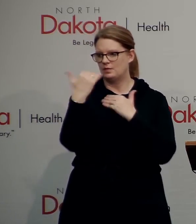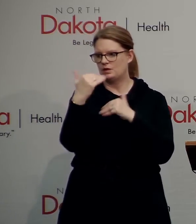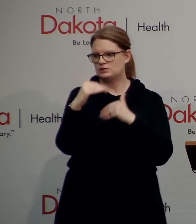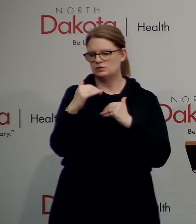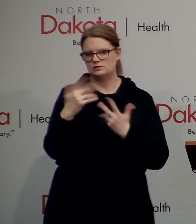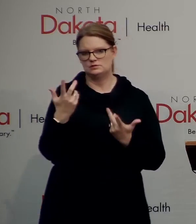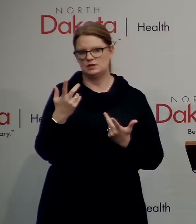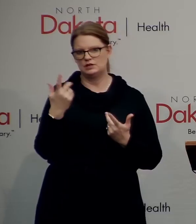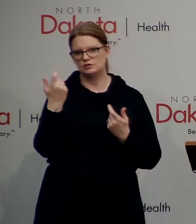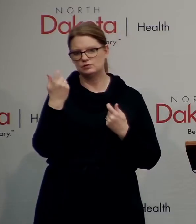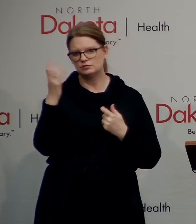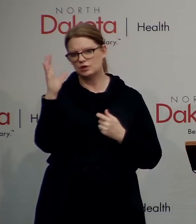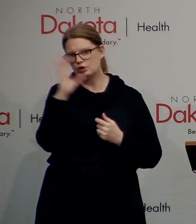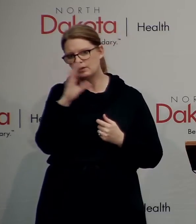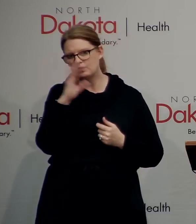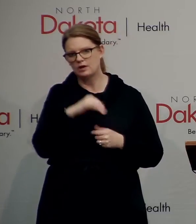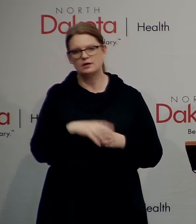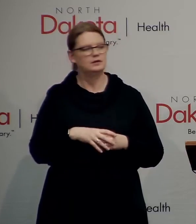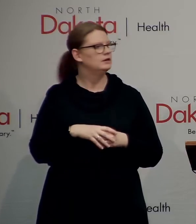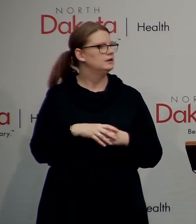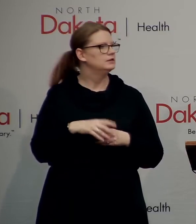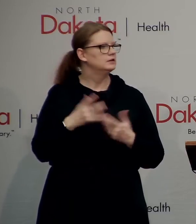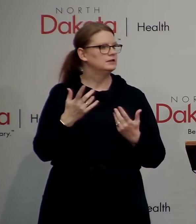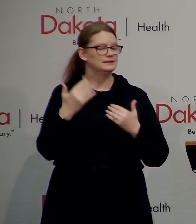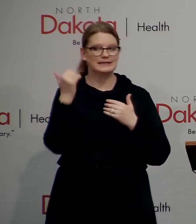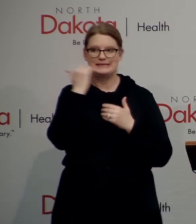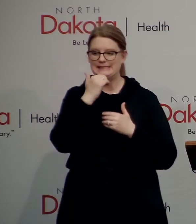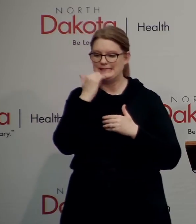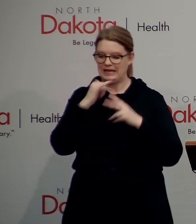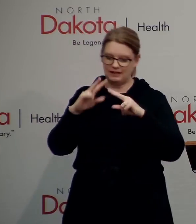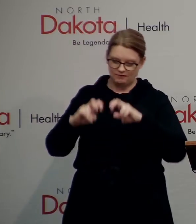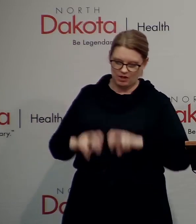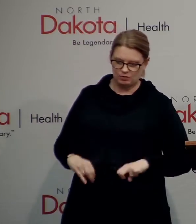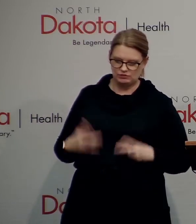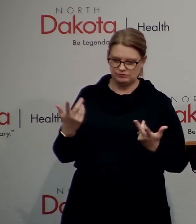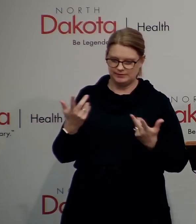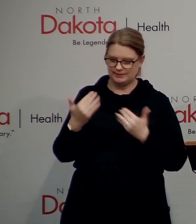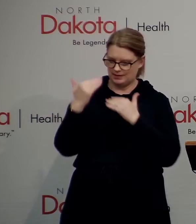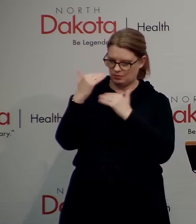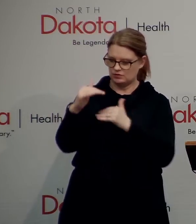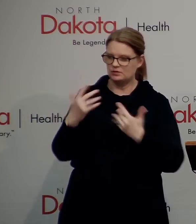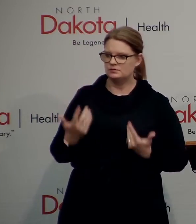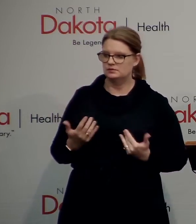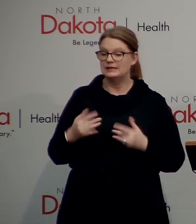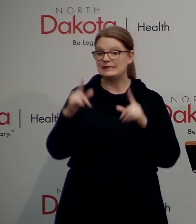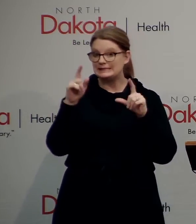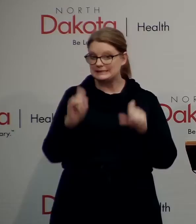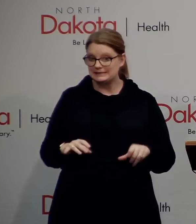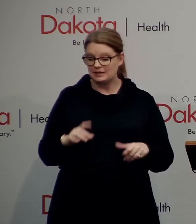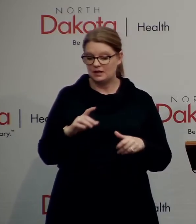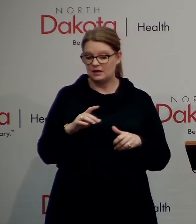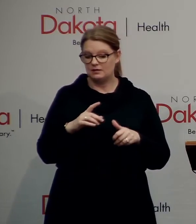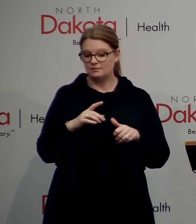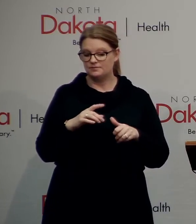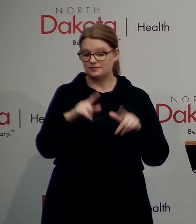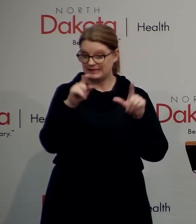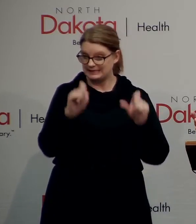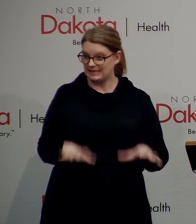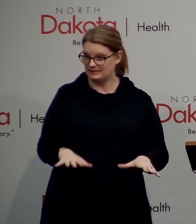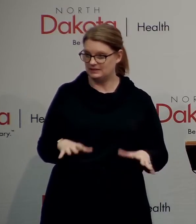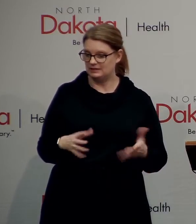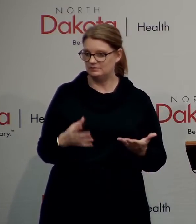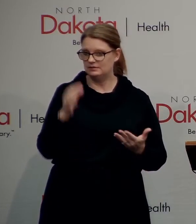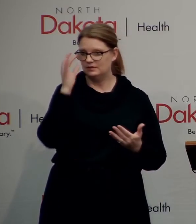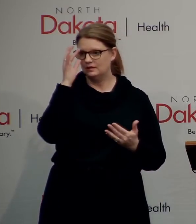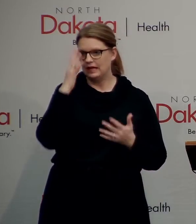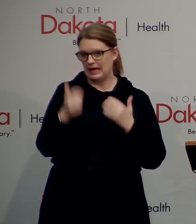for? Daily evaluation, what factors or thresholds? Again, testing is one. We've said